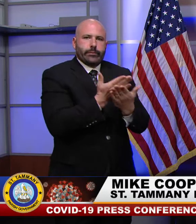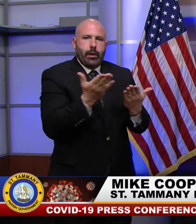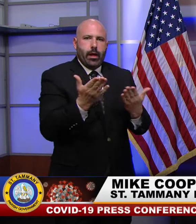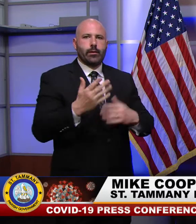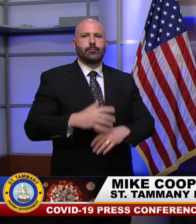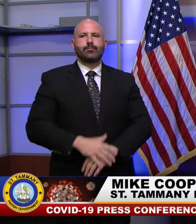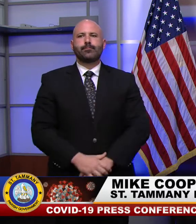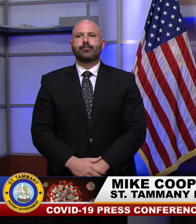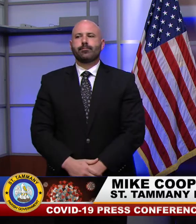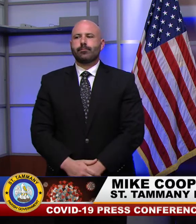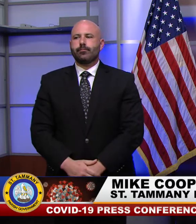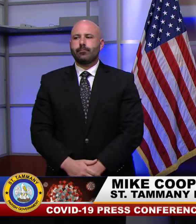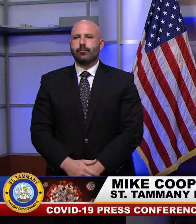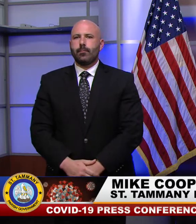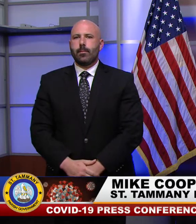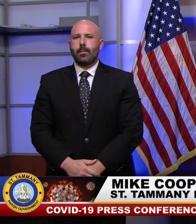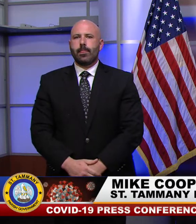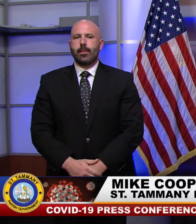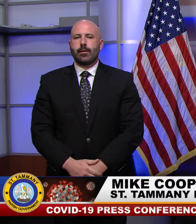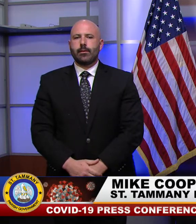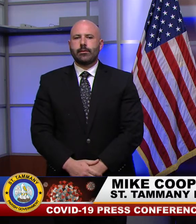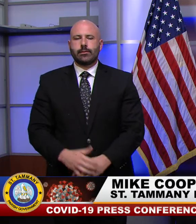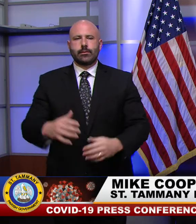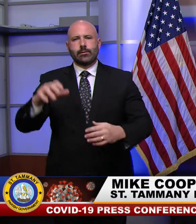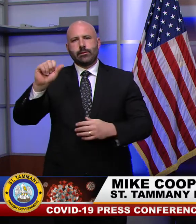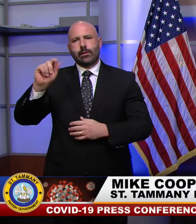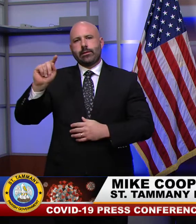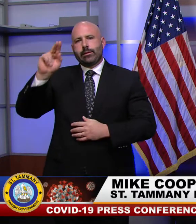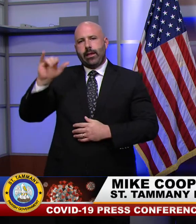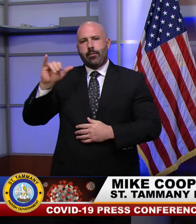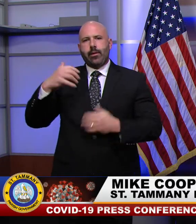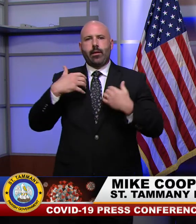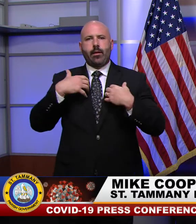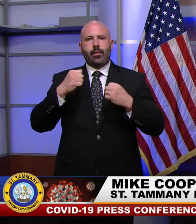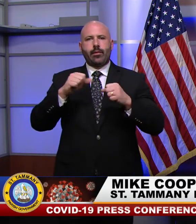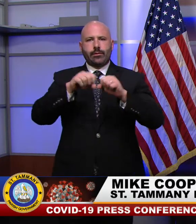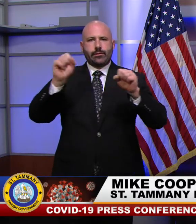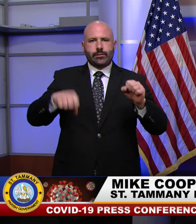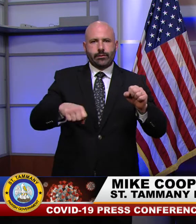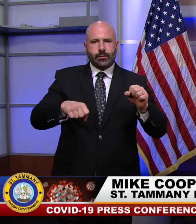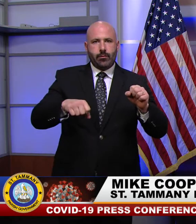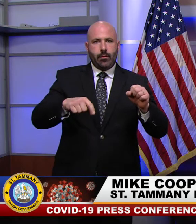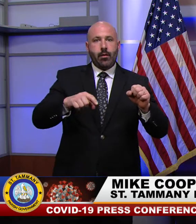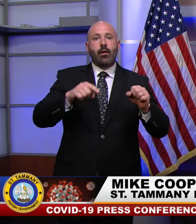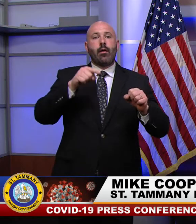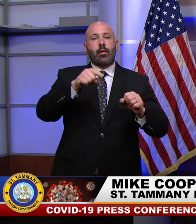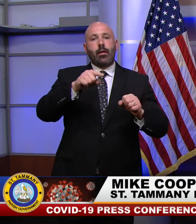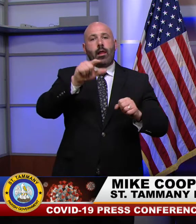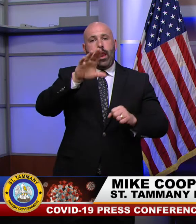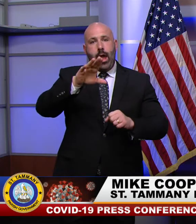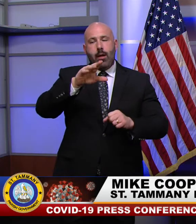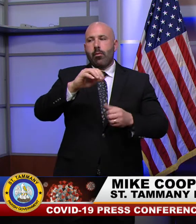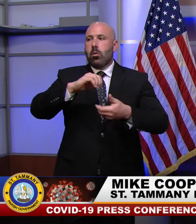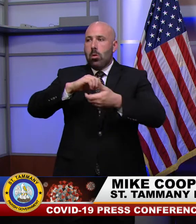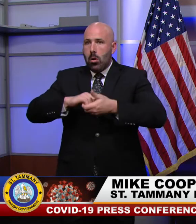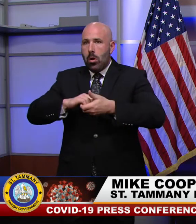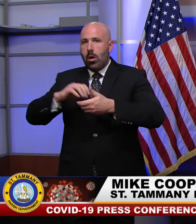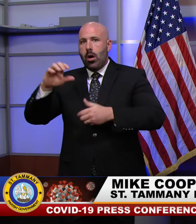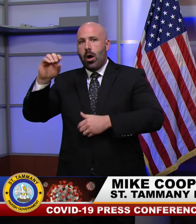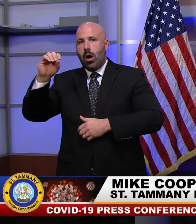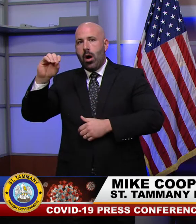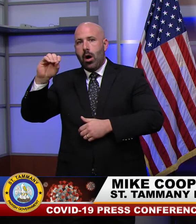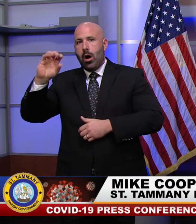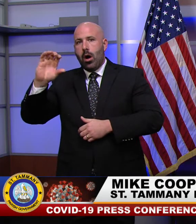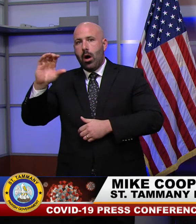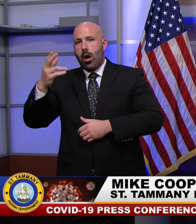Continuing from St. Tammany Health System, our lab is coordinating with both Ochsner and LabCorp to improve our